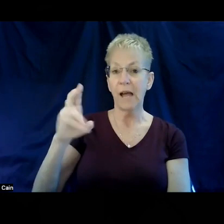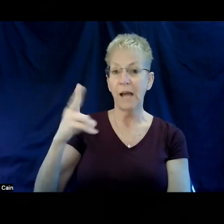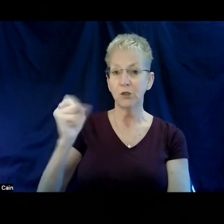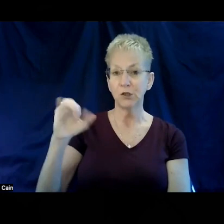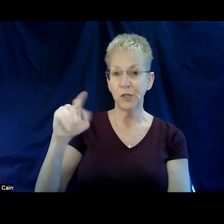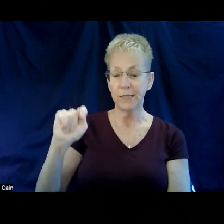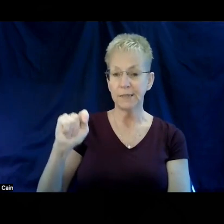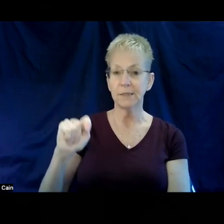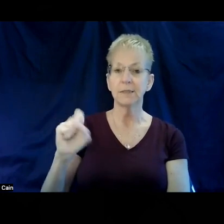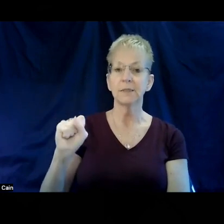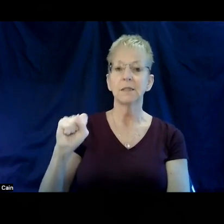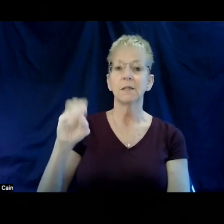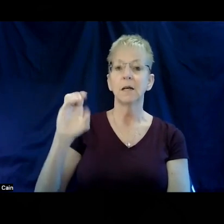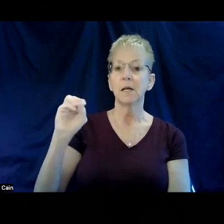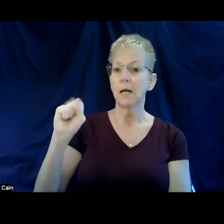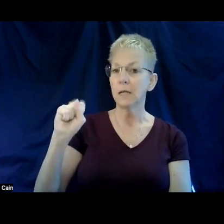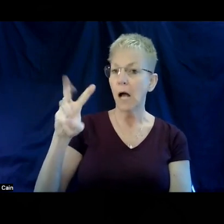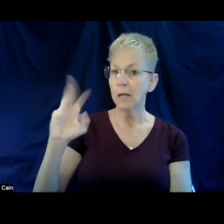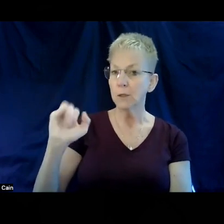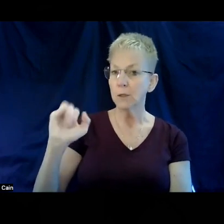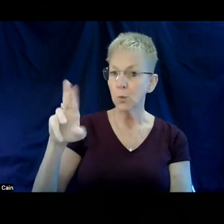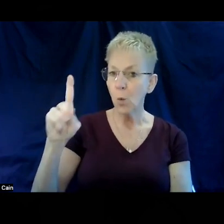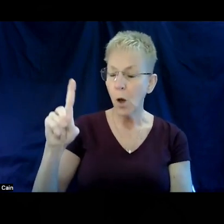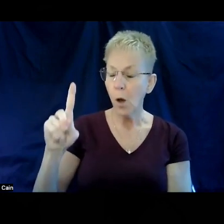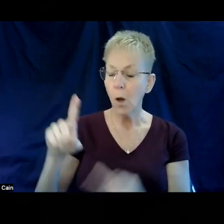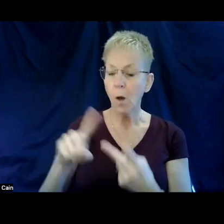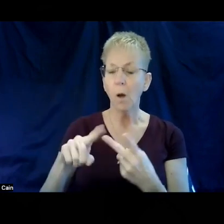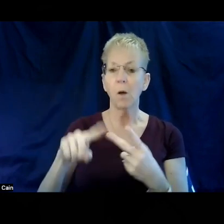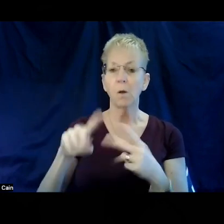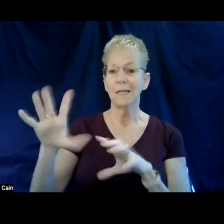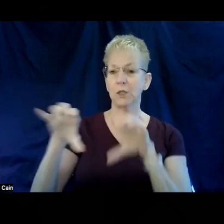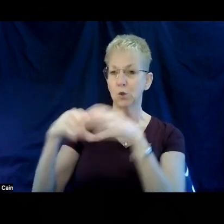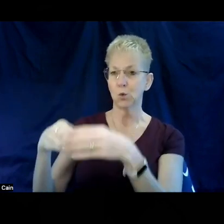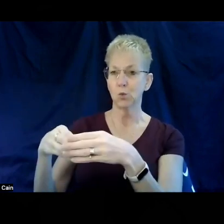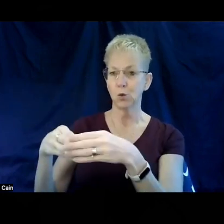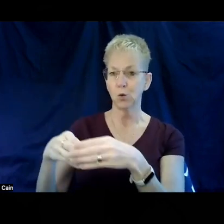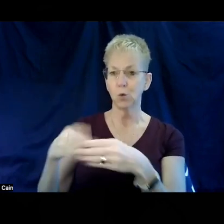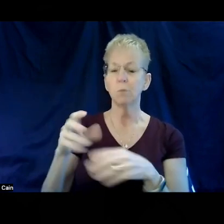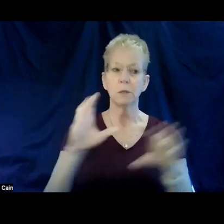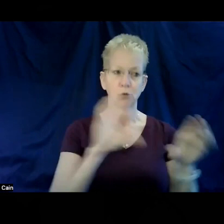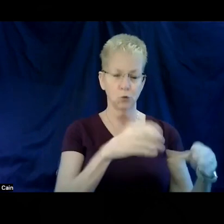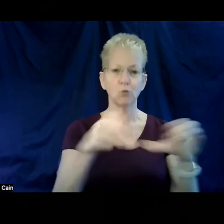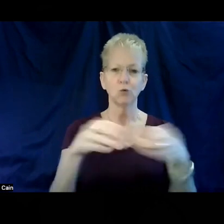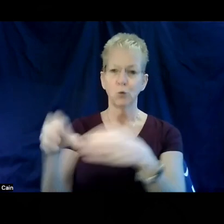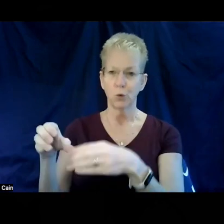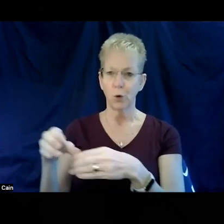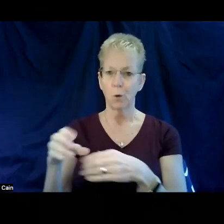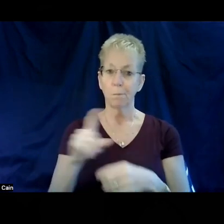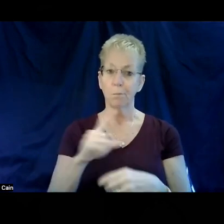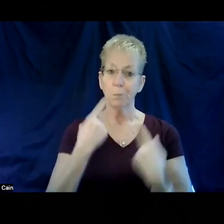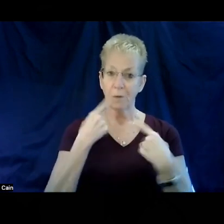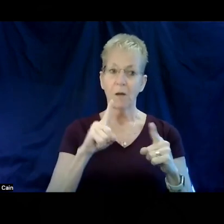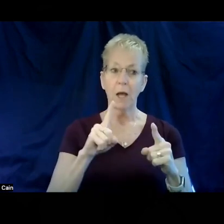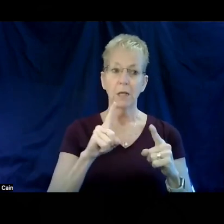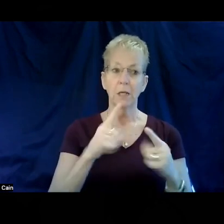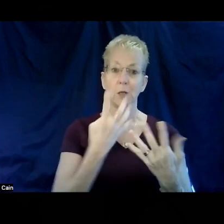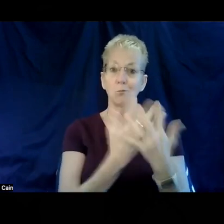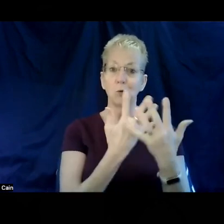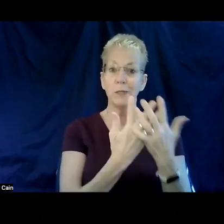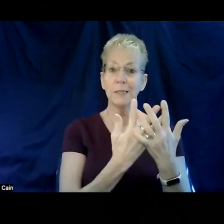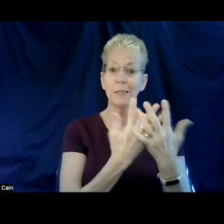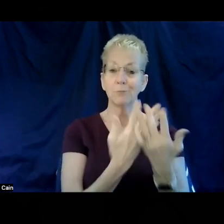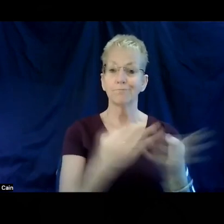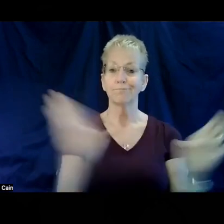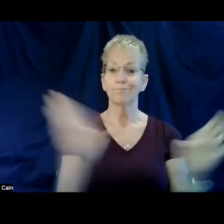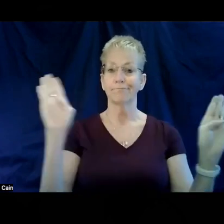Oswald Mosley and his British Union of Fascists and a couple of other groups were finally let out of prison because there